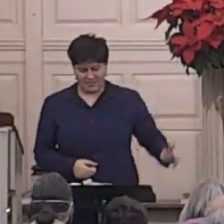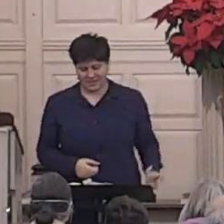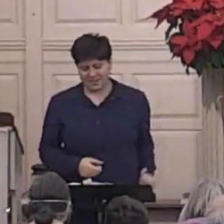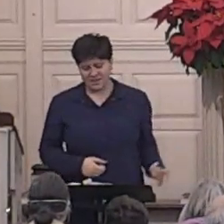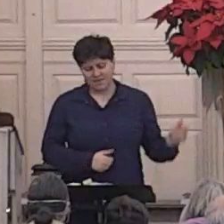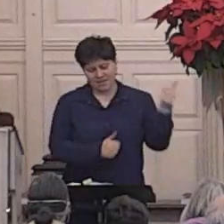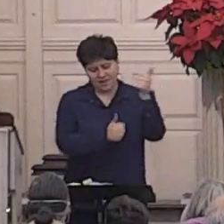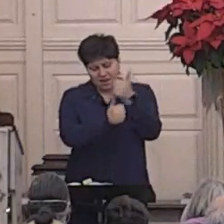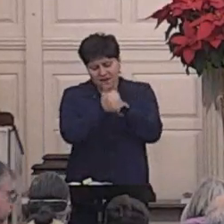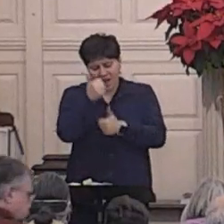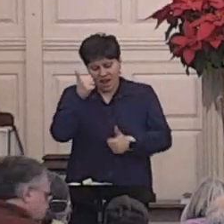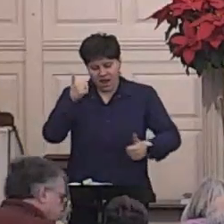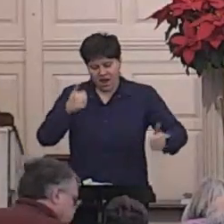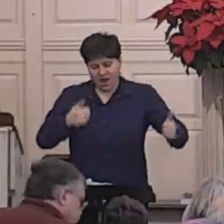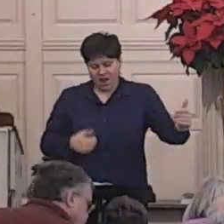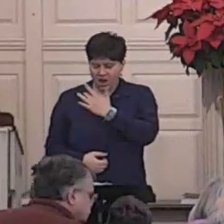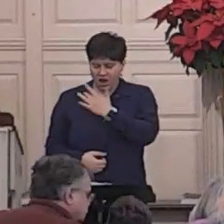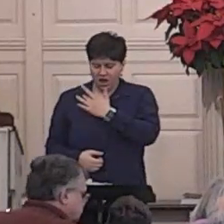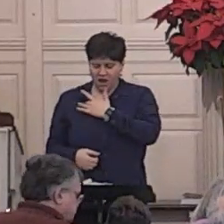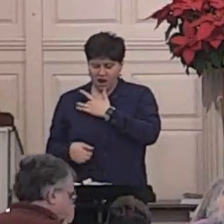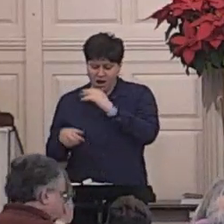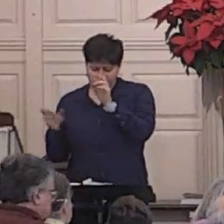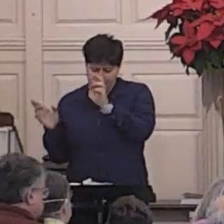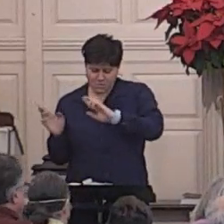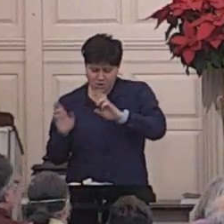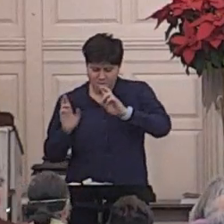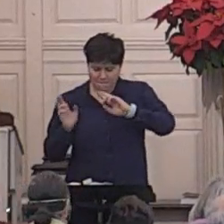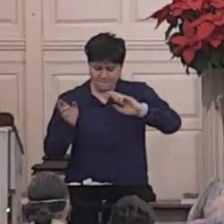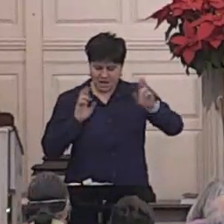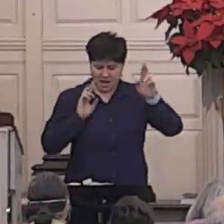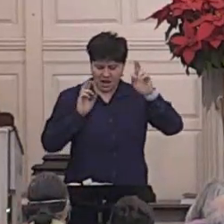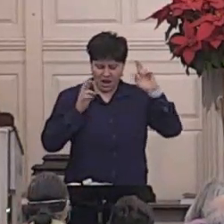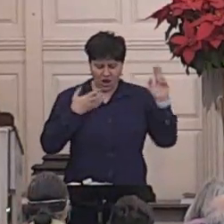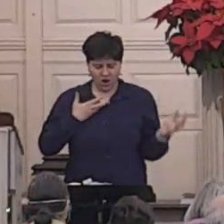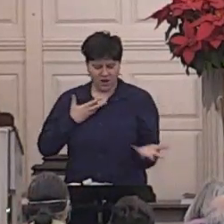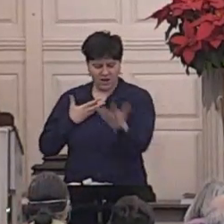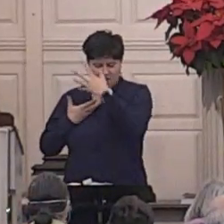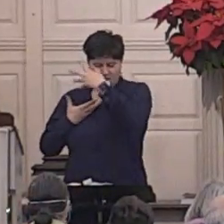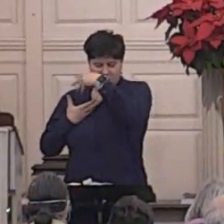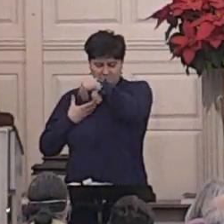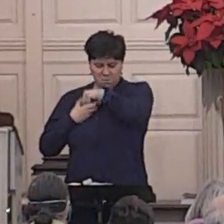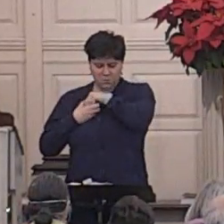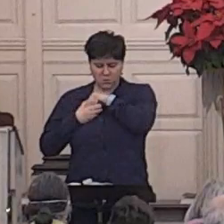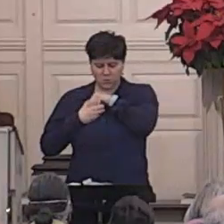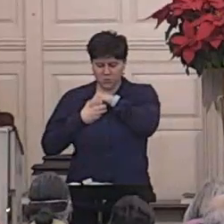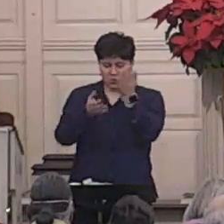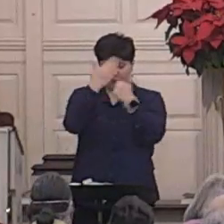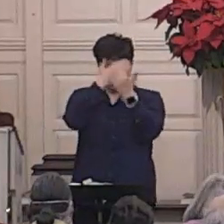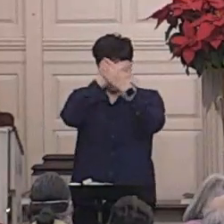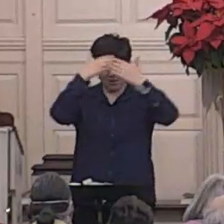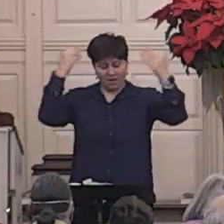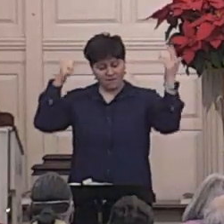King. Let every heart prepare him room.